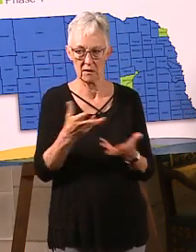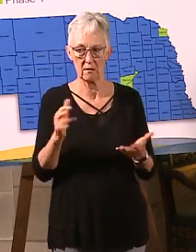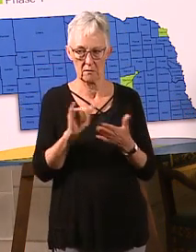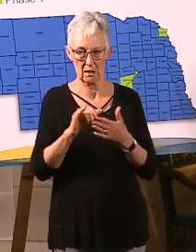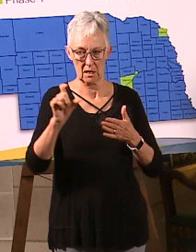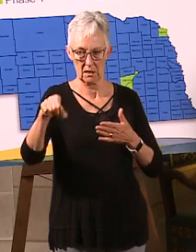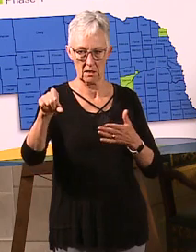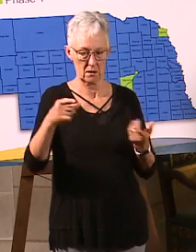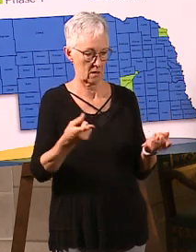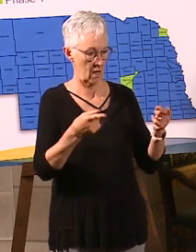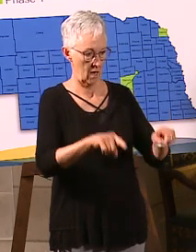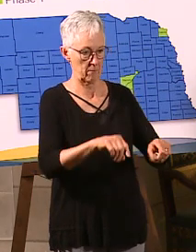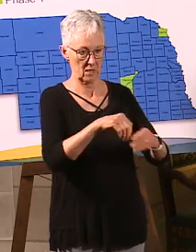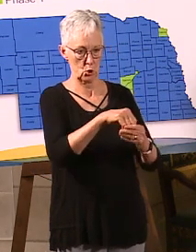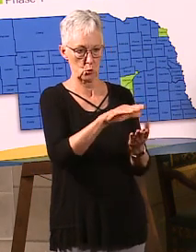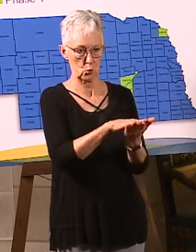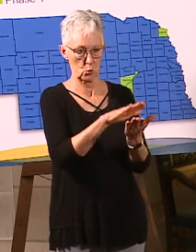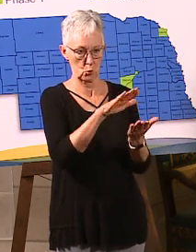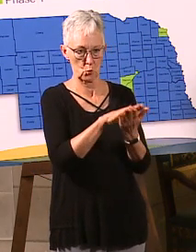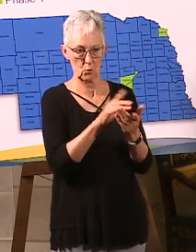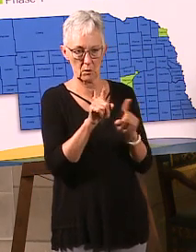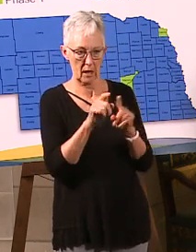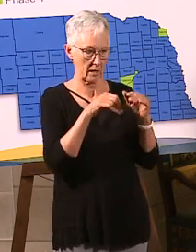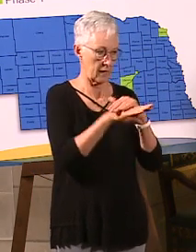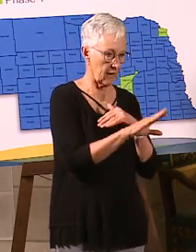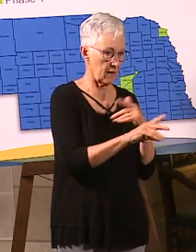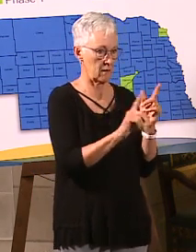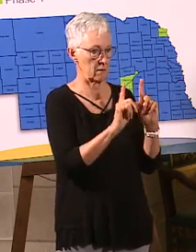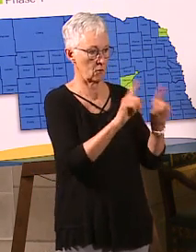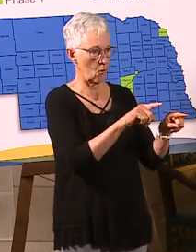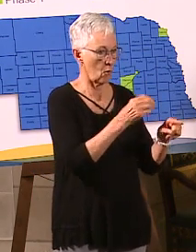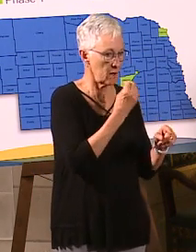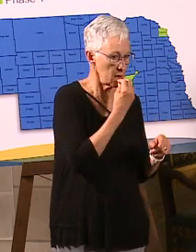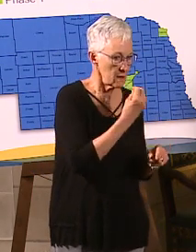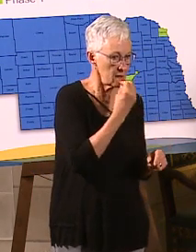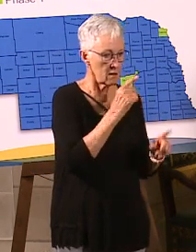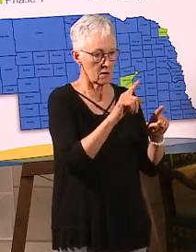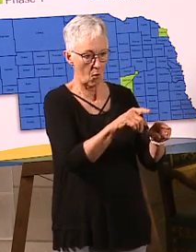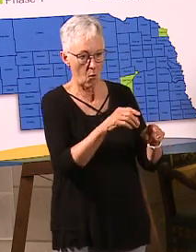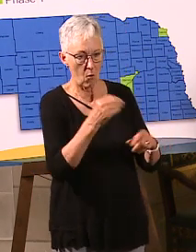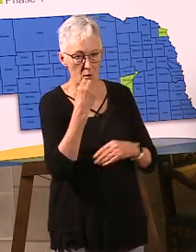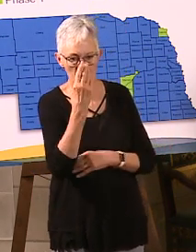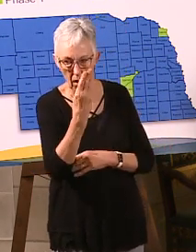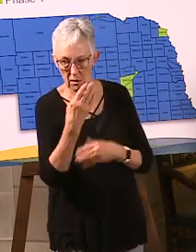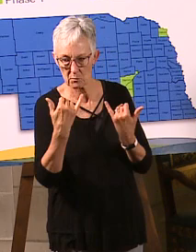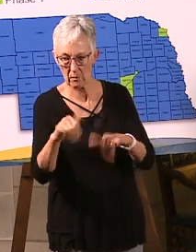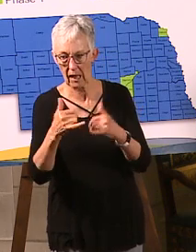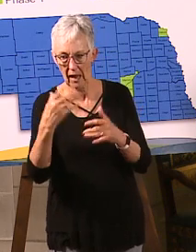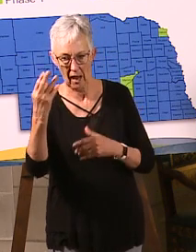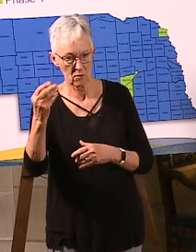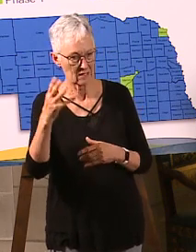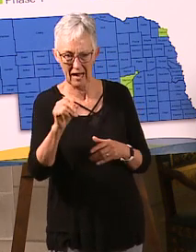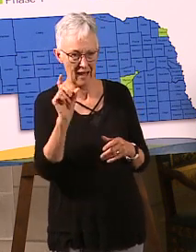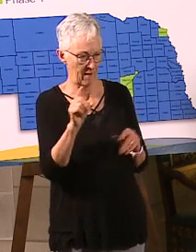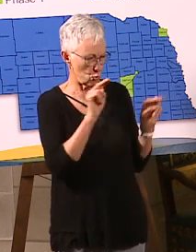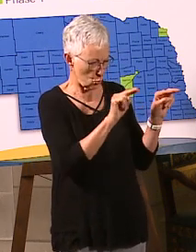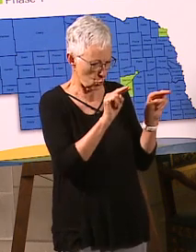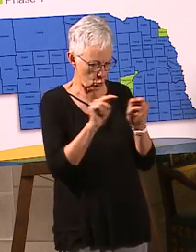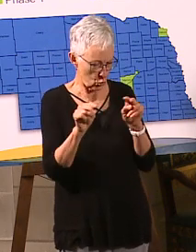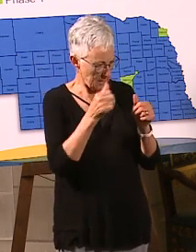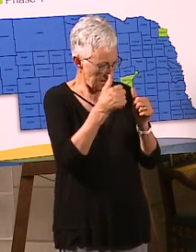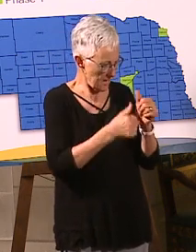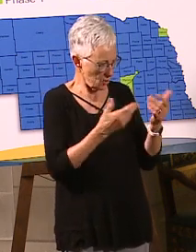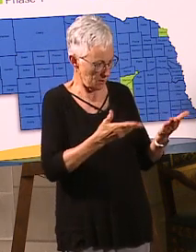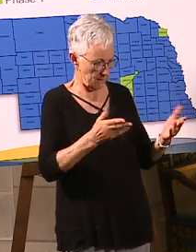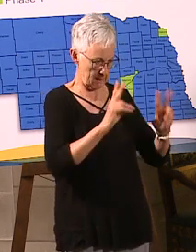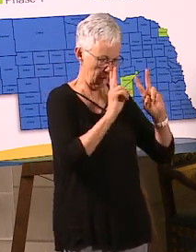being reviewed, given the risk that we have with the pandemic and the spread of the virus. I think what will happen is that